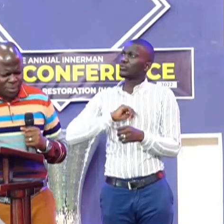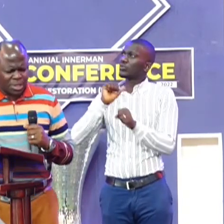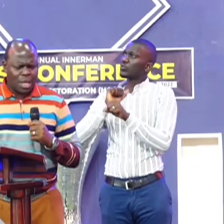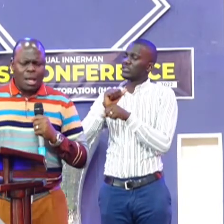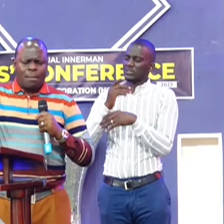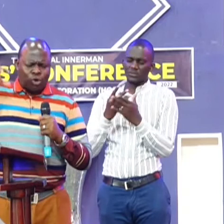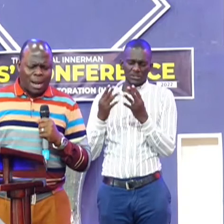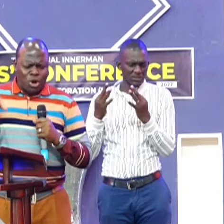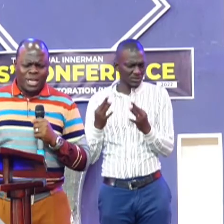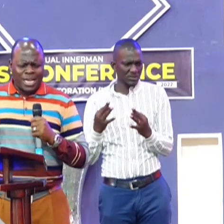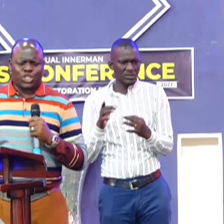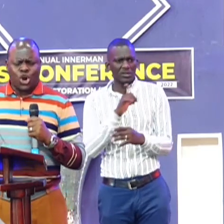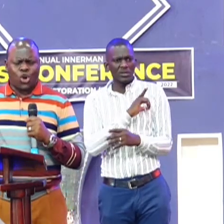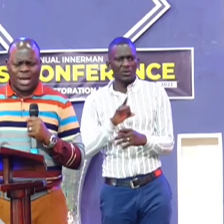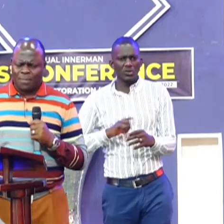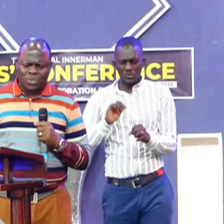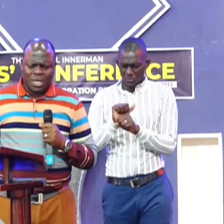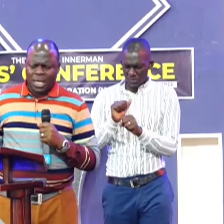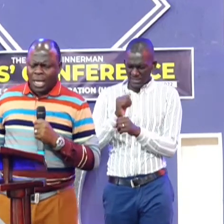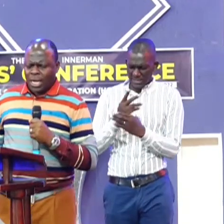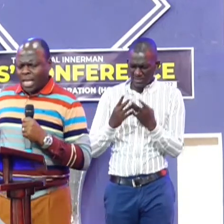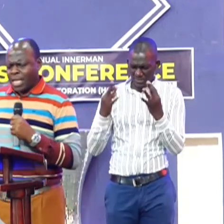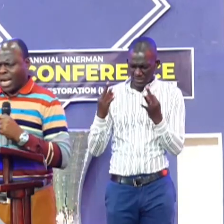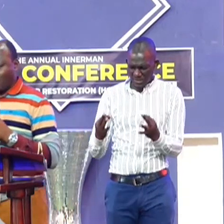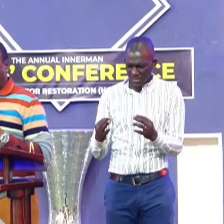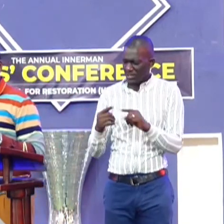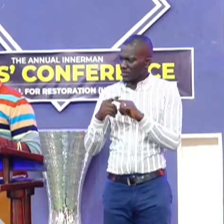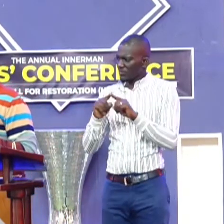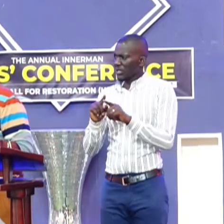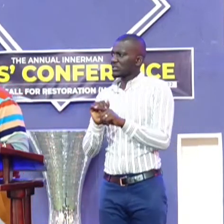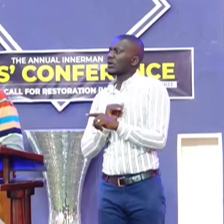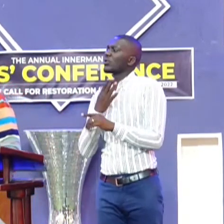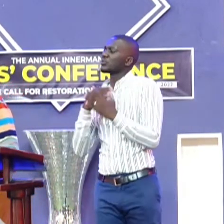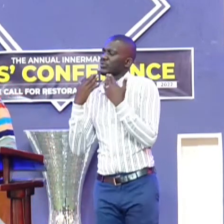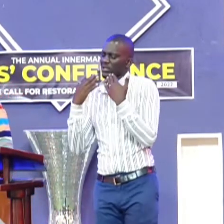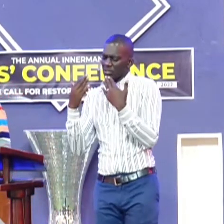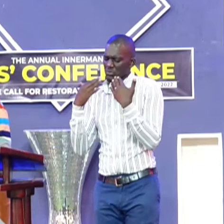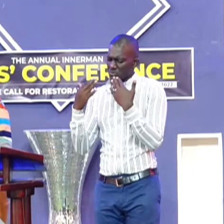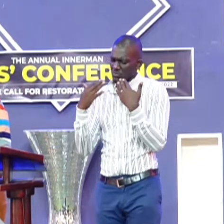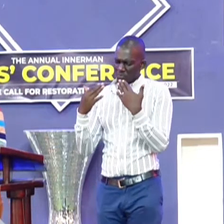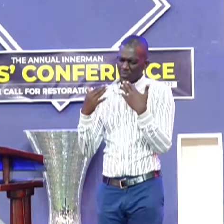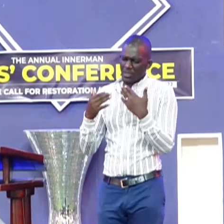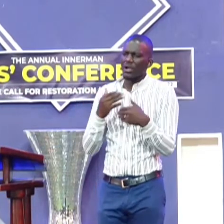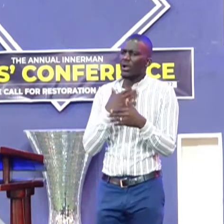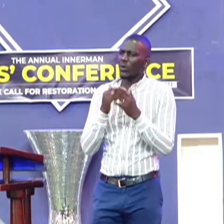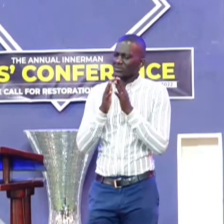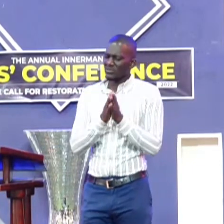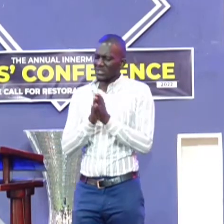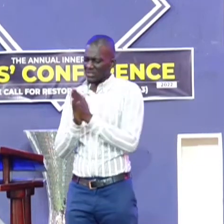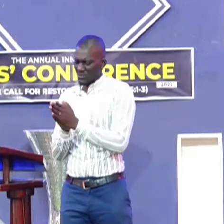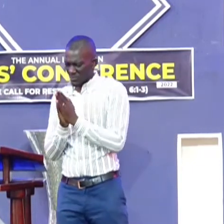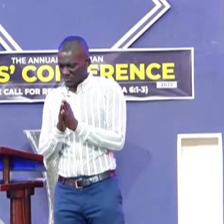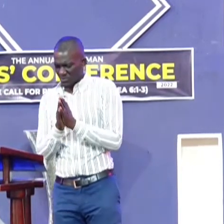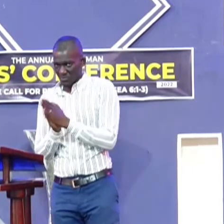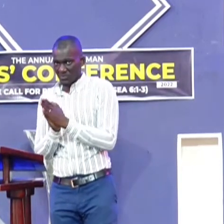Lord, you're doing something. Lord, you are doing something. But I want to appreciate you. And I want to